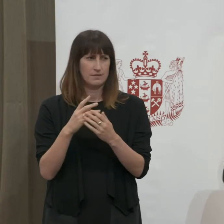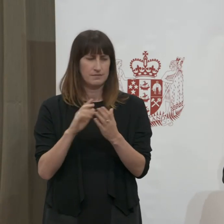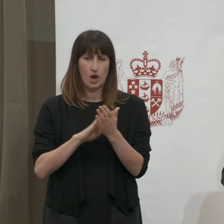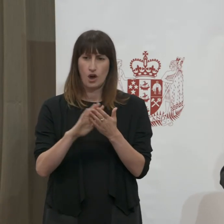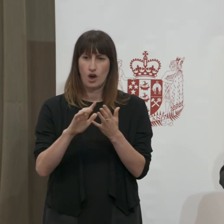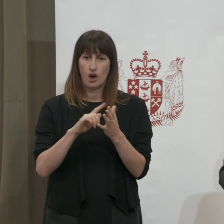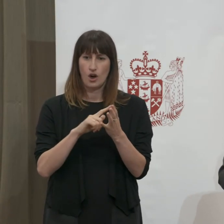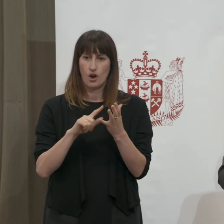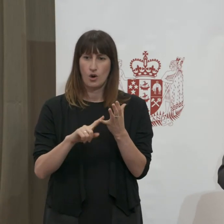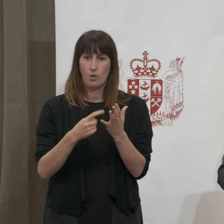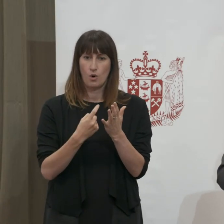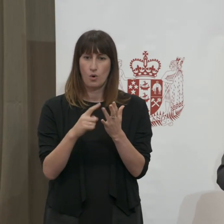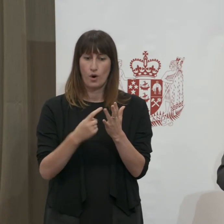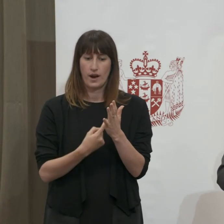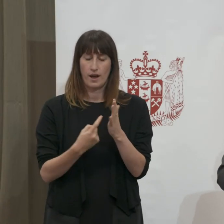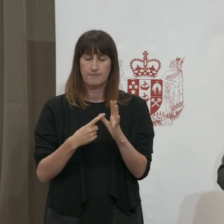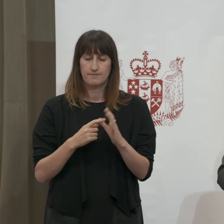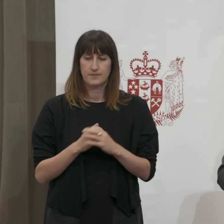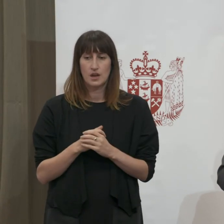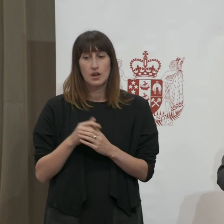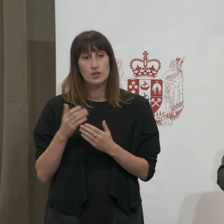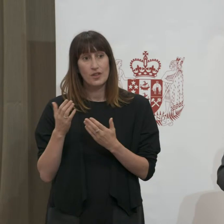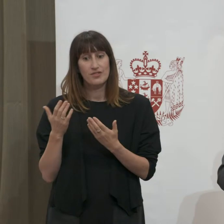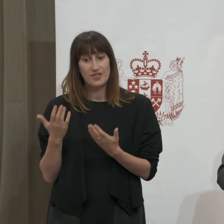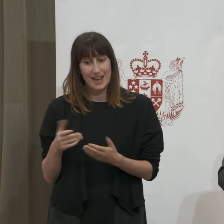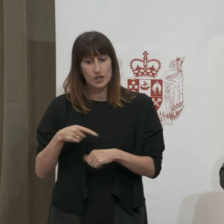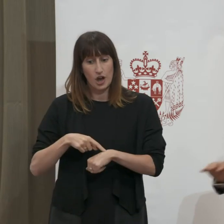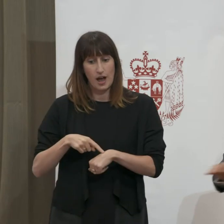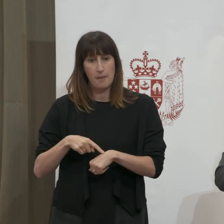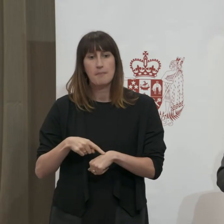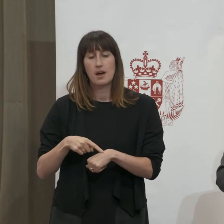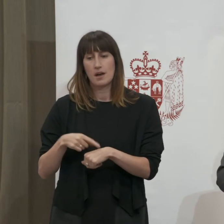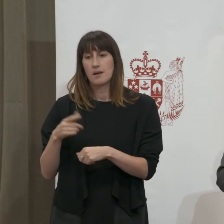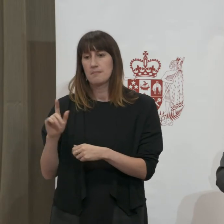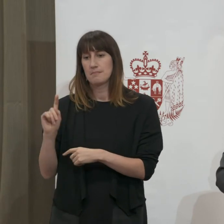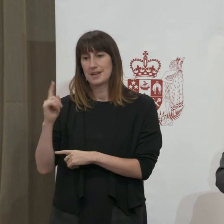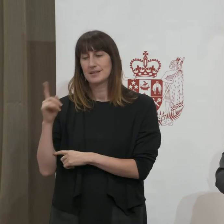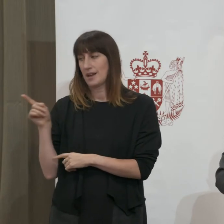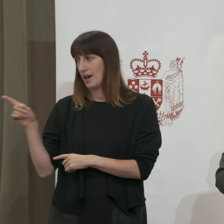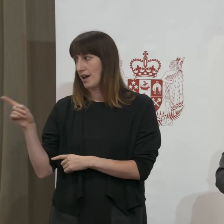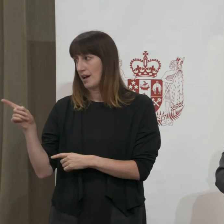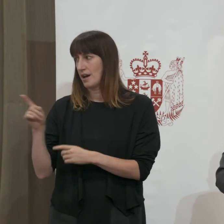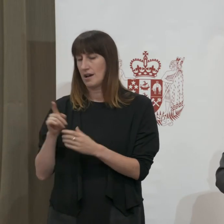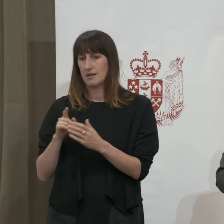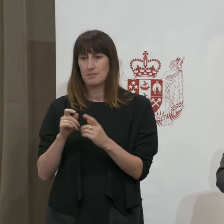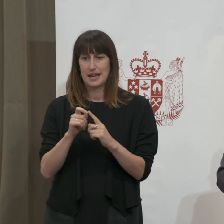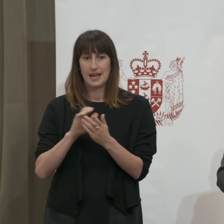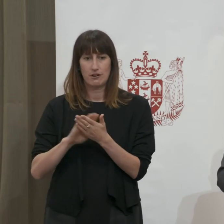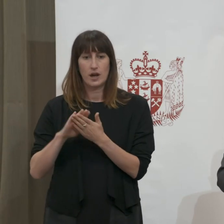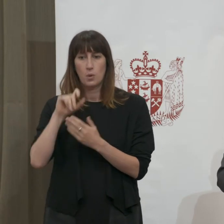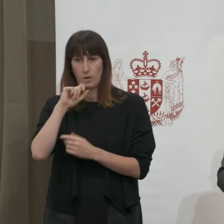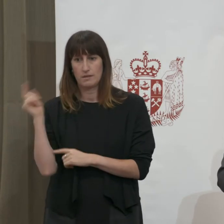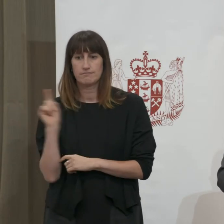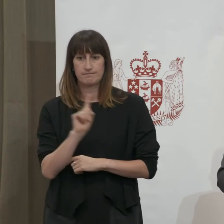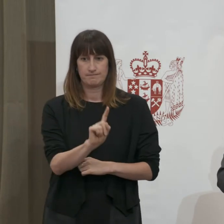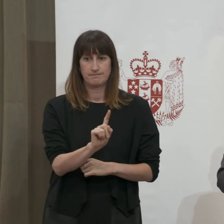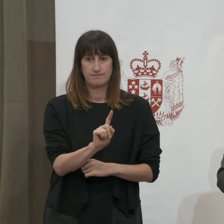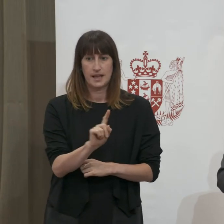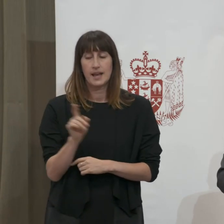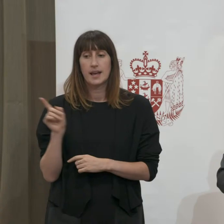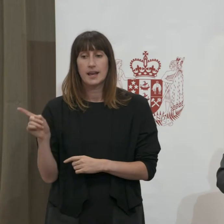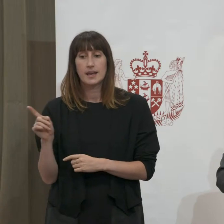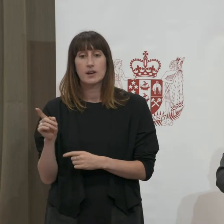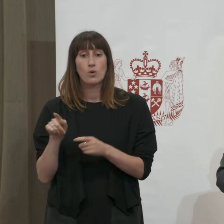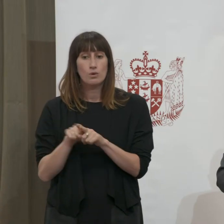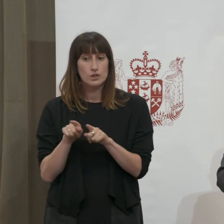his colleague, the Honourable Pēni Henare, to the stage. As well as Associate Minister for Hauora, Minister Henare serves as Minister